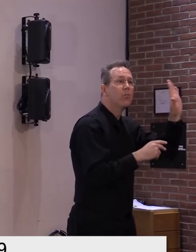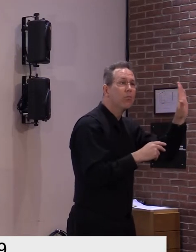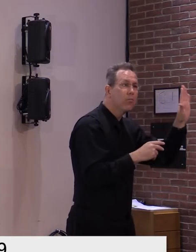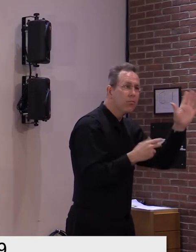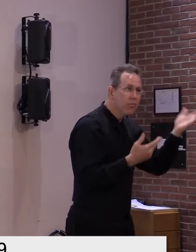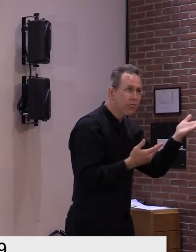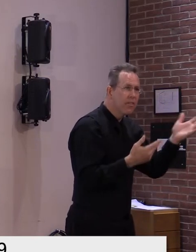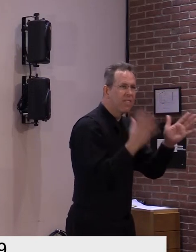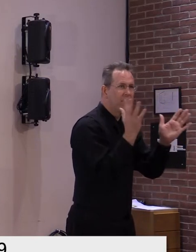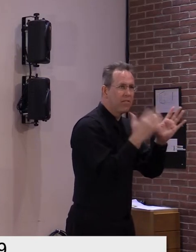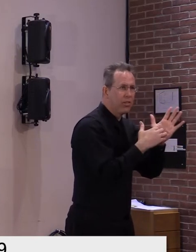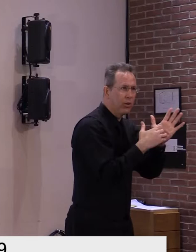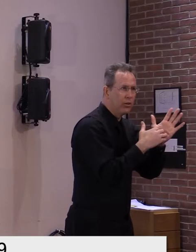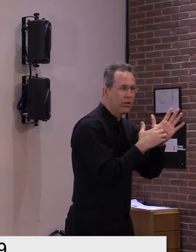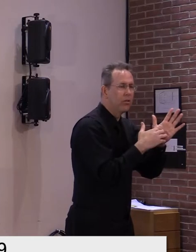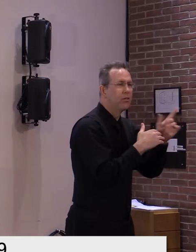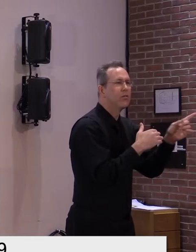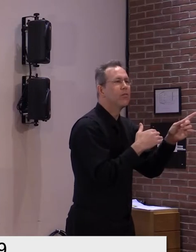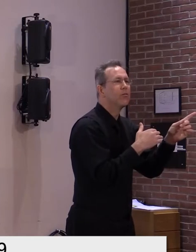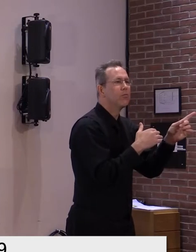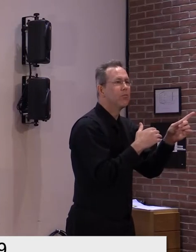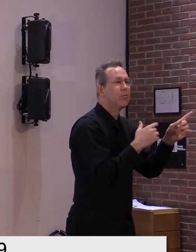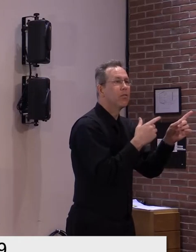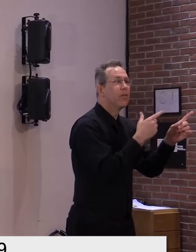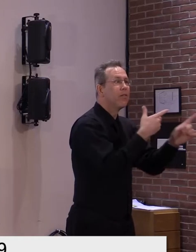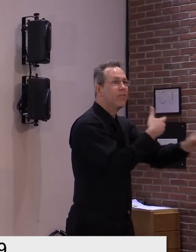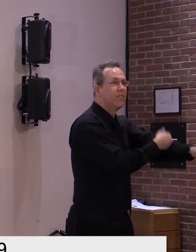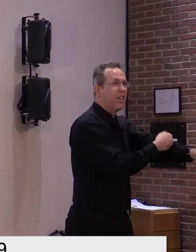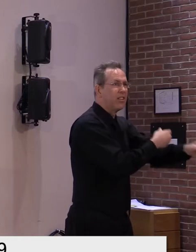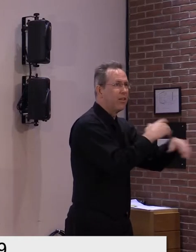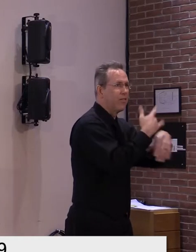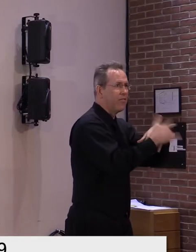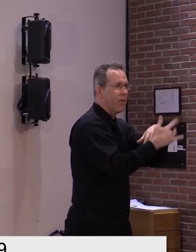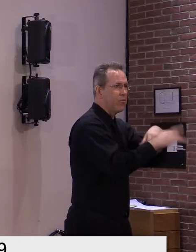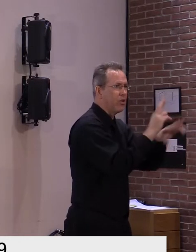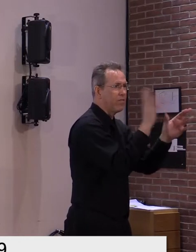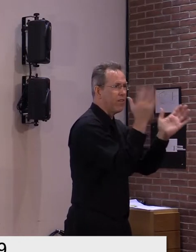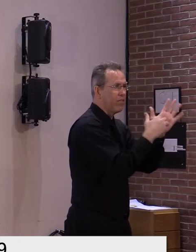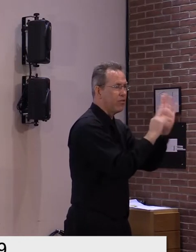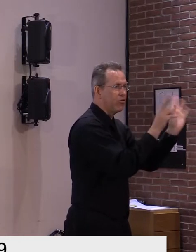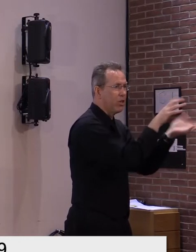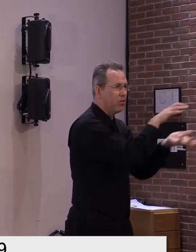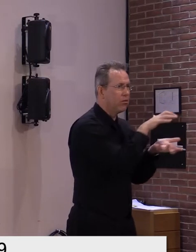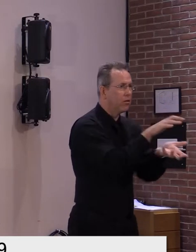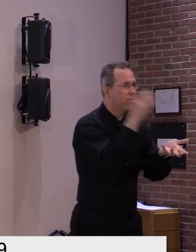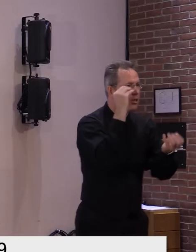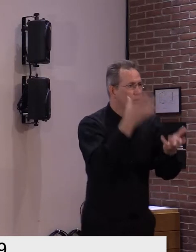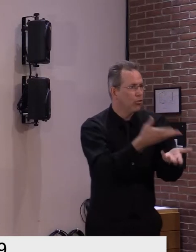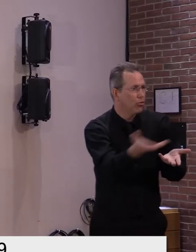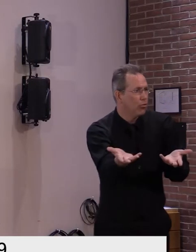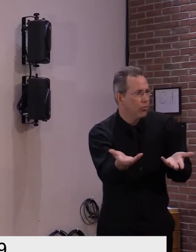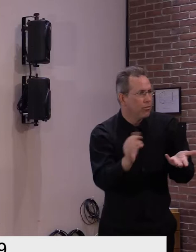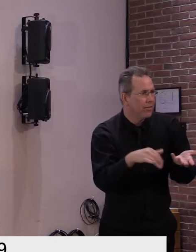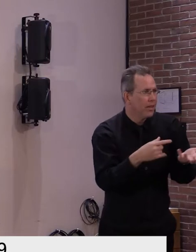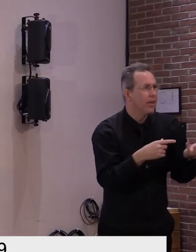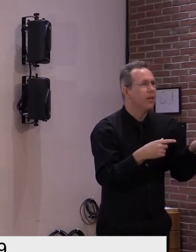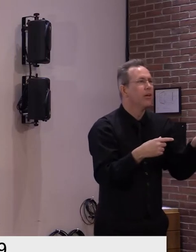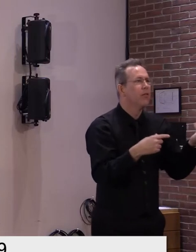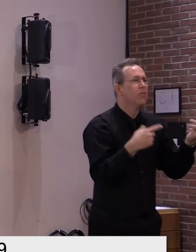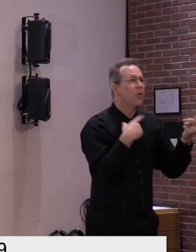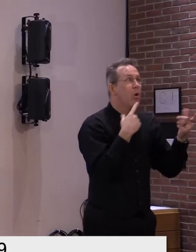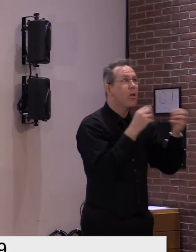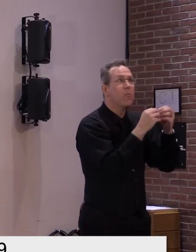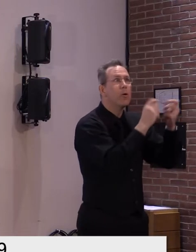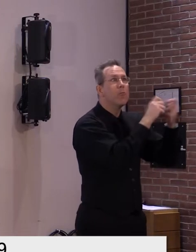this week. And we get reports afterwards in terms of how many doses of